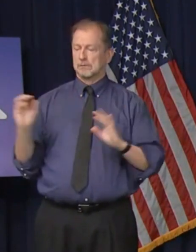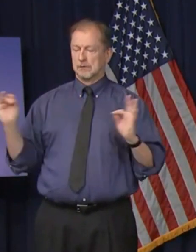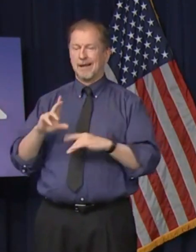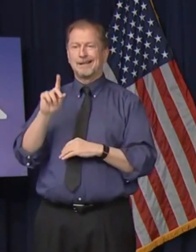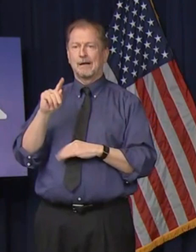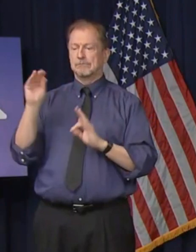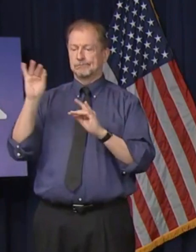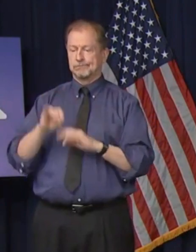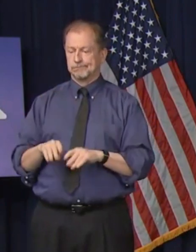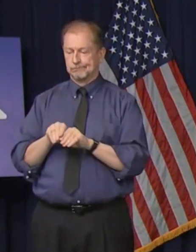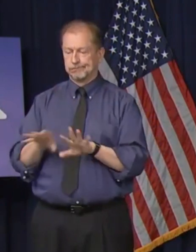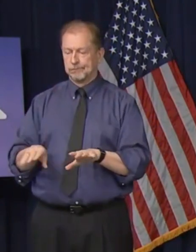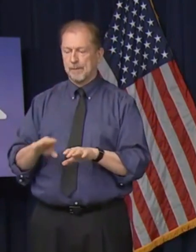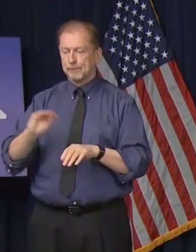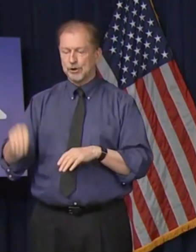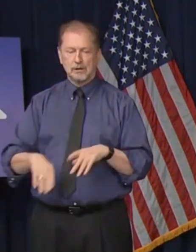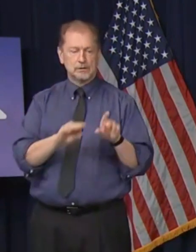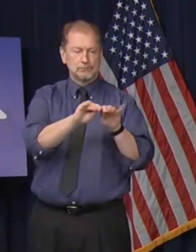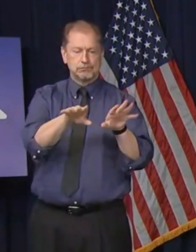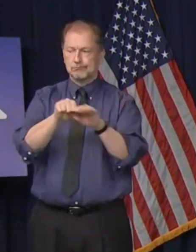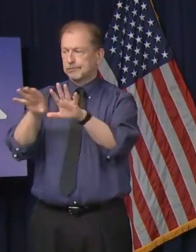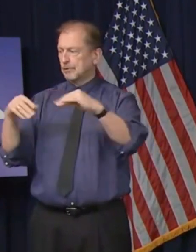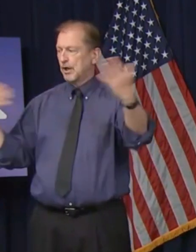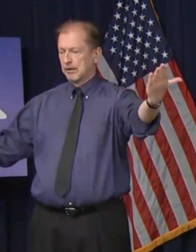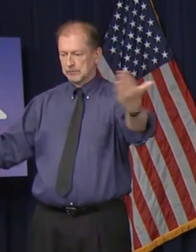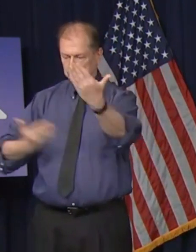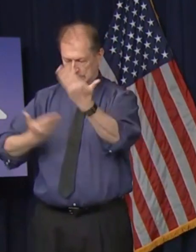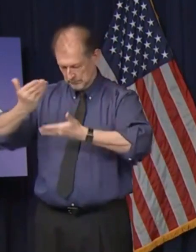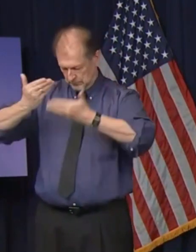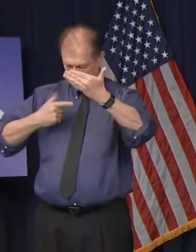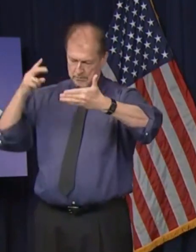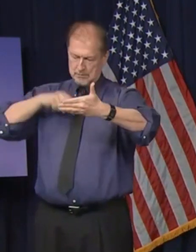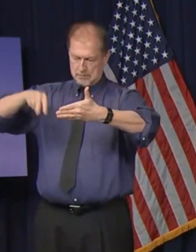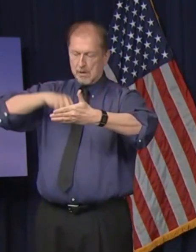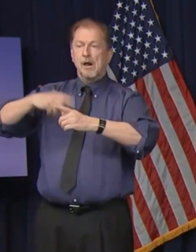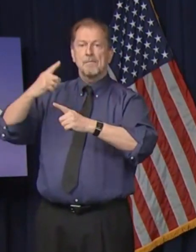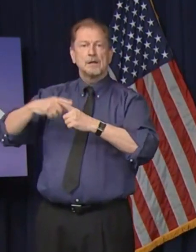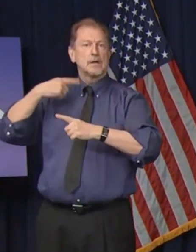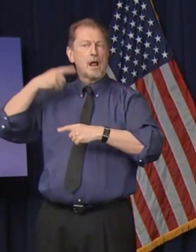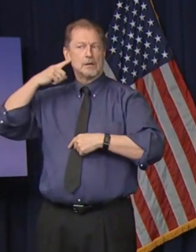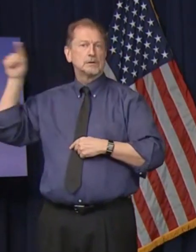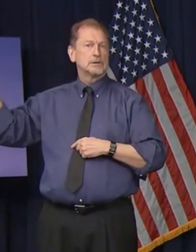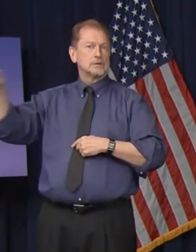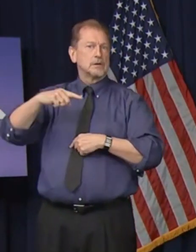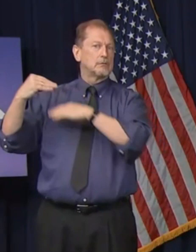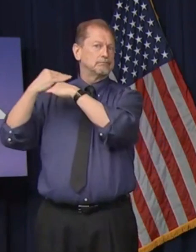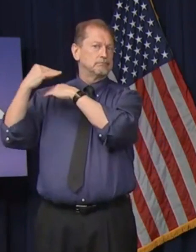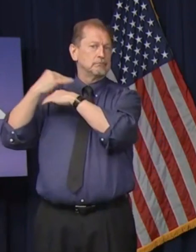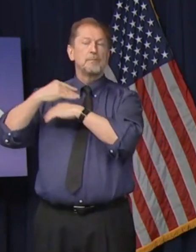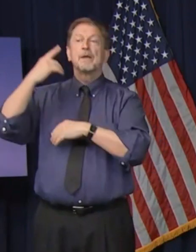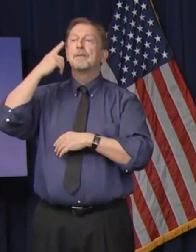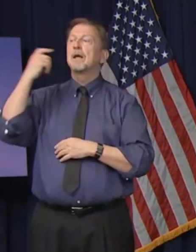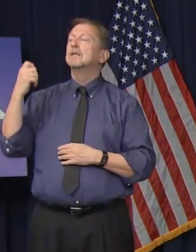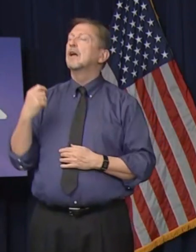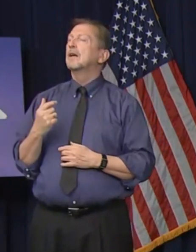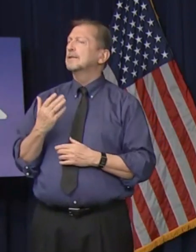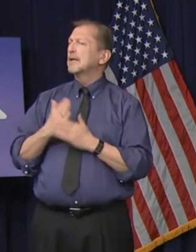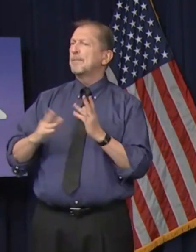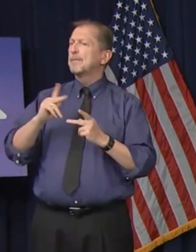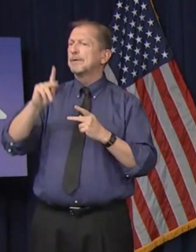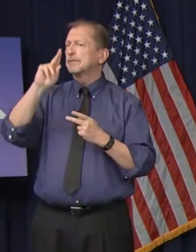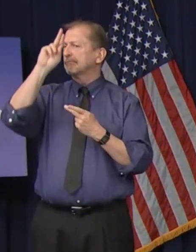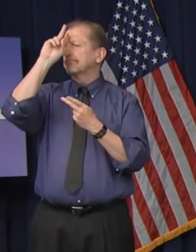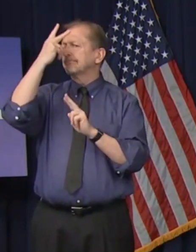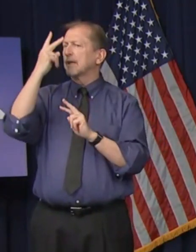So I look at all of those and listen to those experts, because I think one of the things that maybe isn't widely understood is